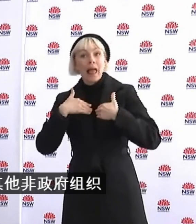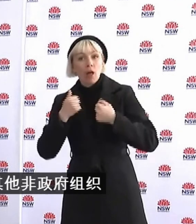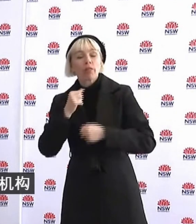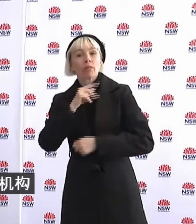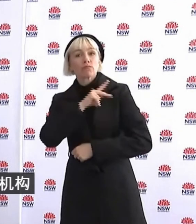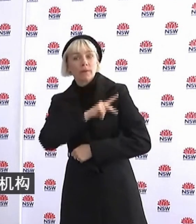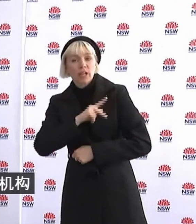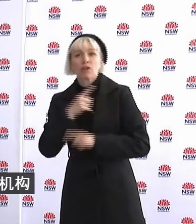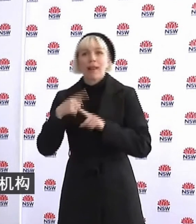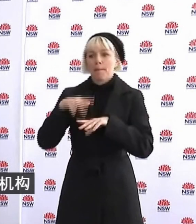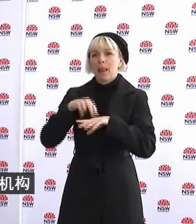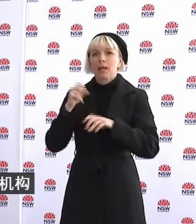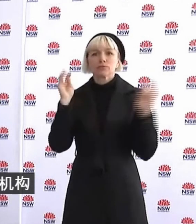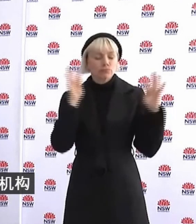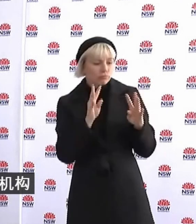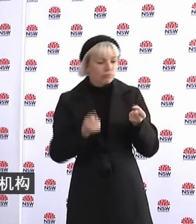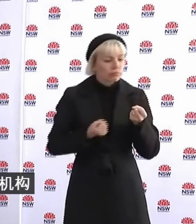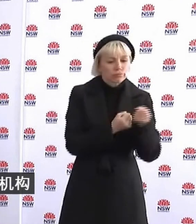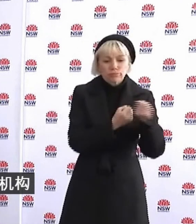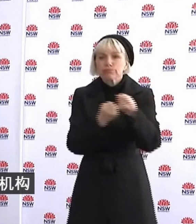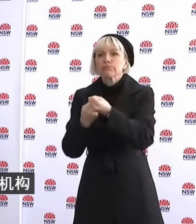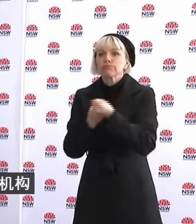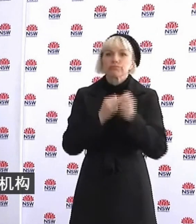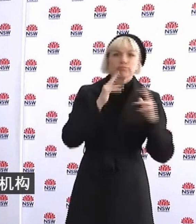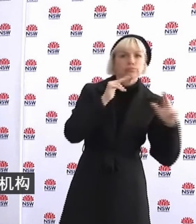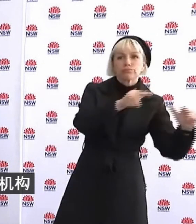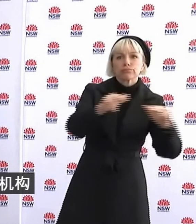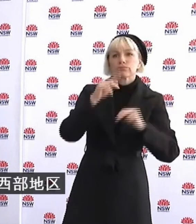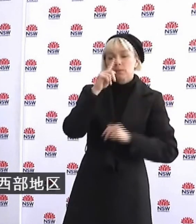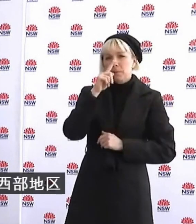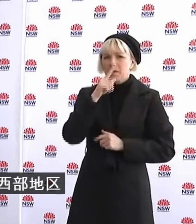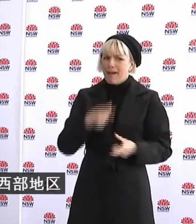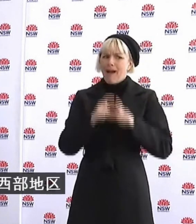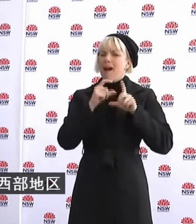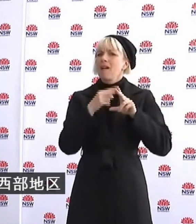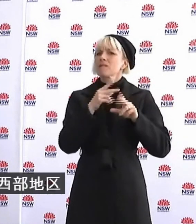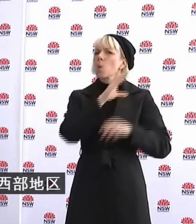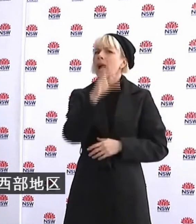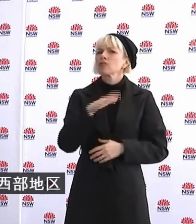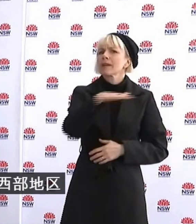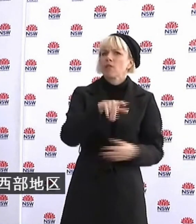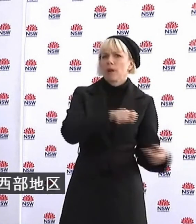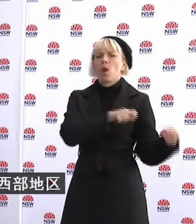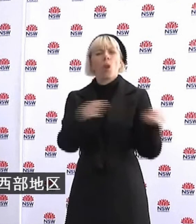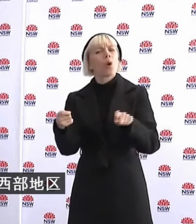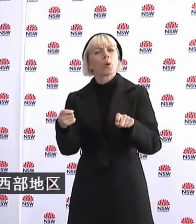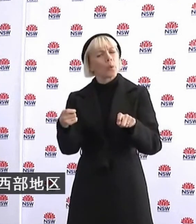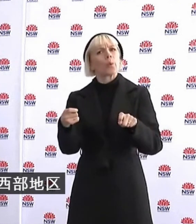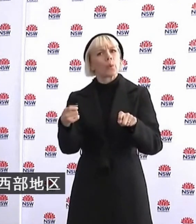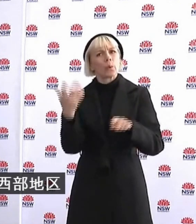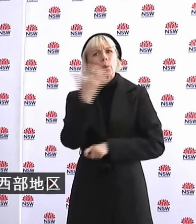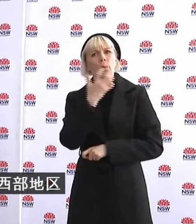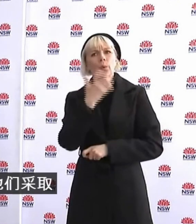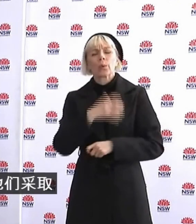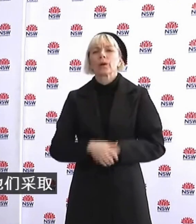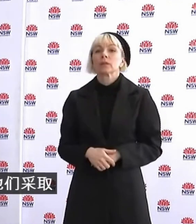other non-government agencies to support people in what will be a challenging time for them. But overwhelmingly, that area of the